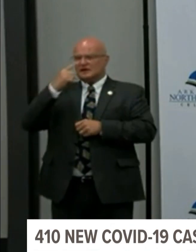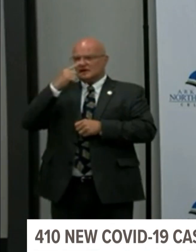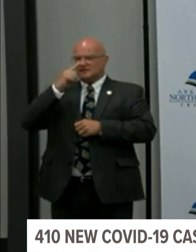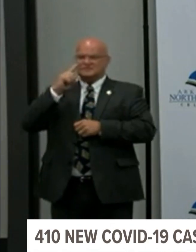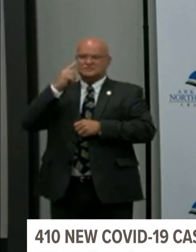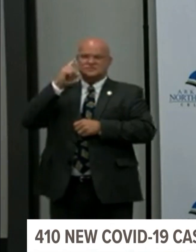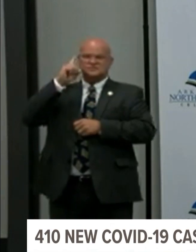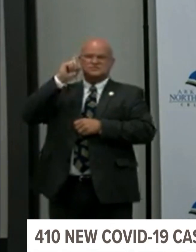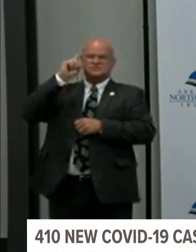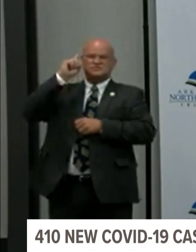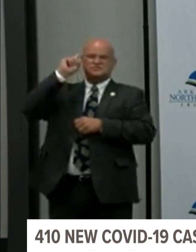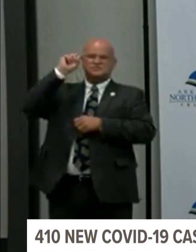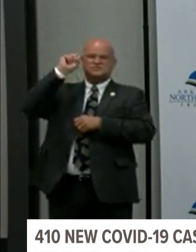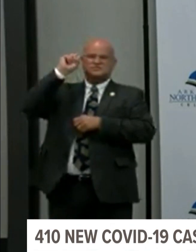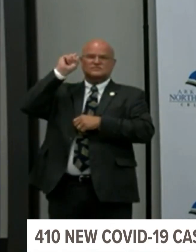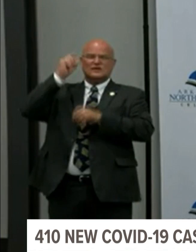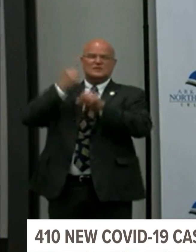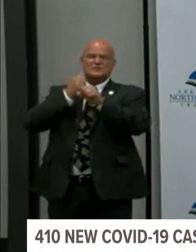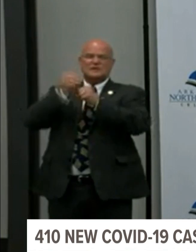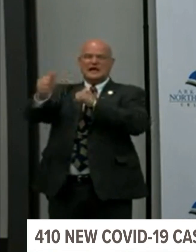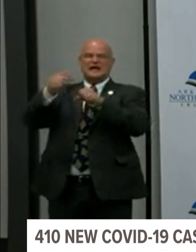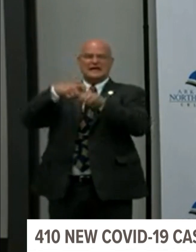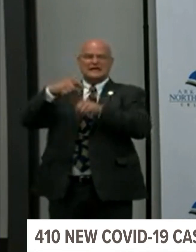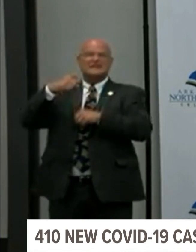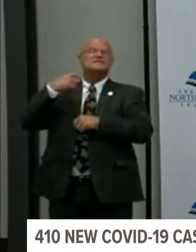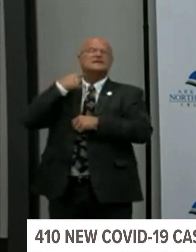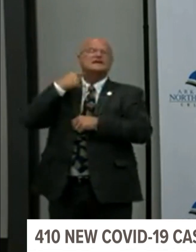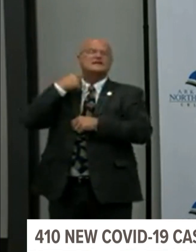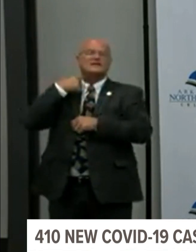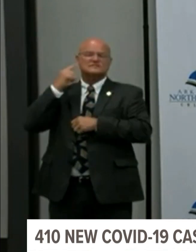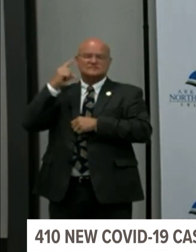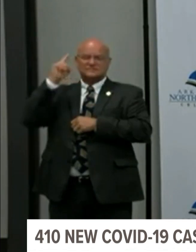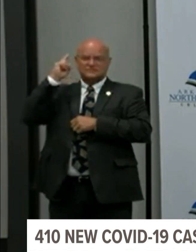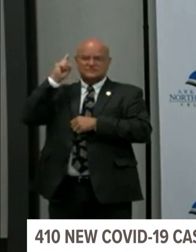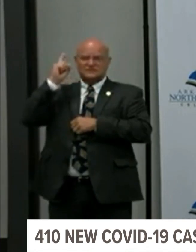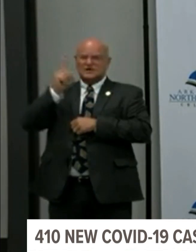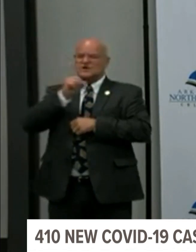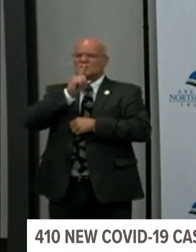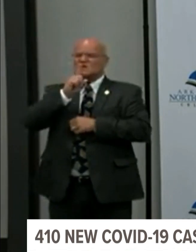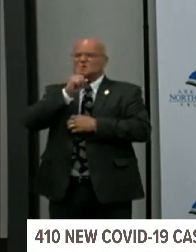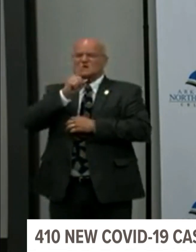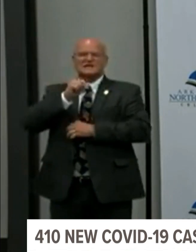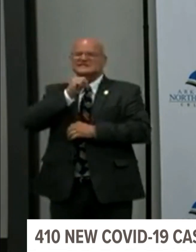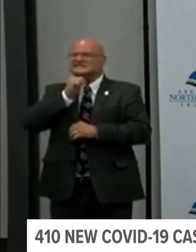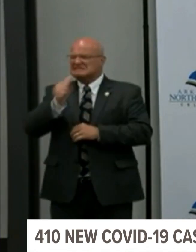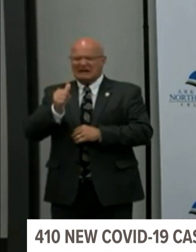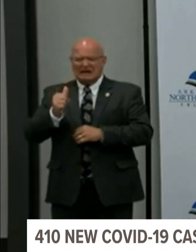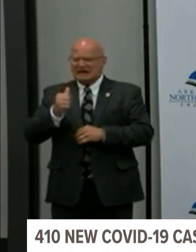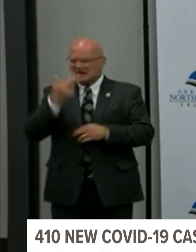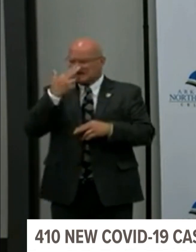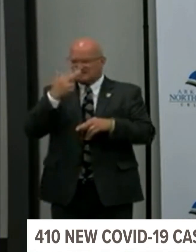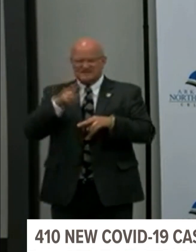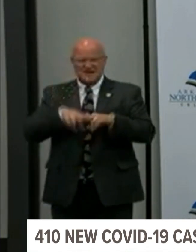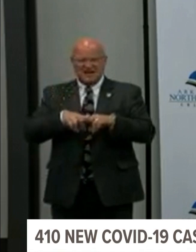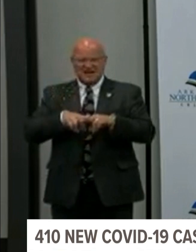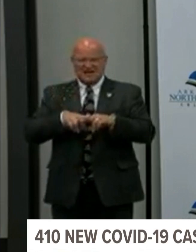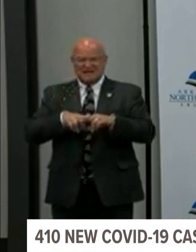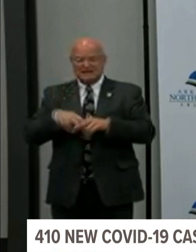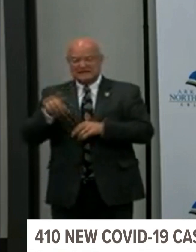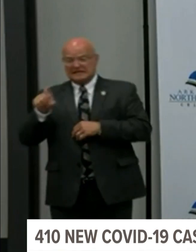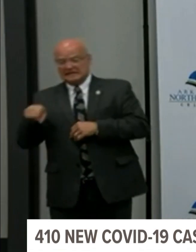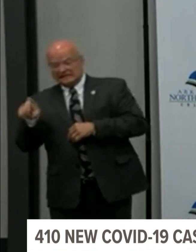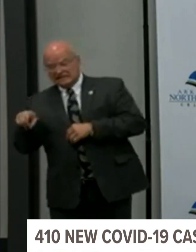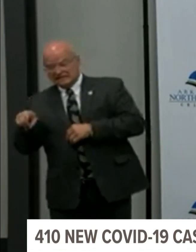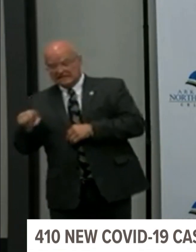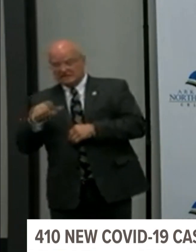their nose, back beyond their nose into the back of their throat. And that was really not a very pleasant experience. It was necessary but